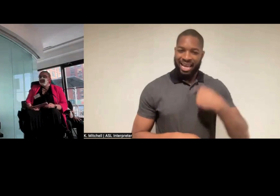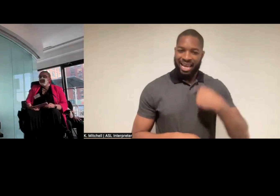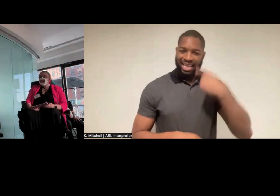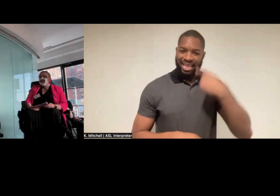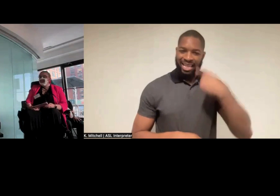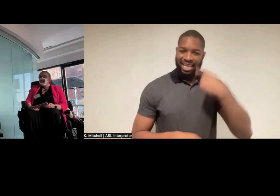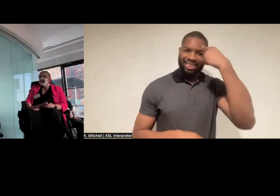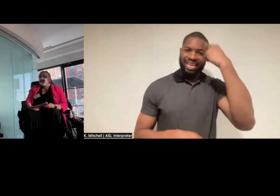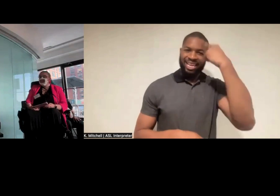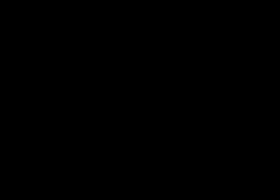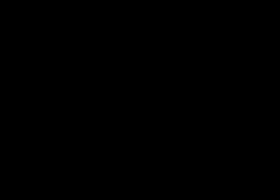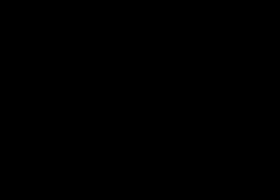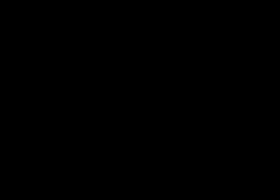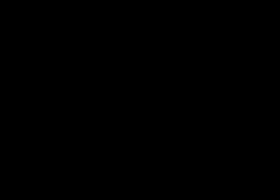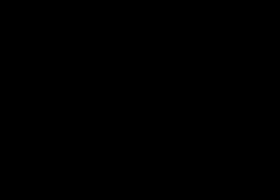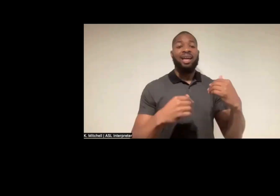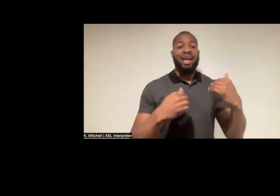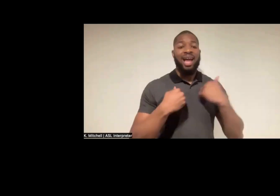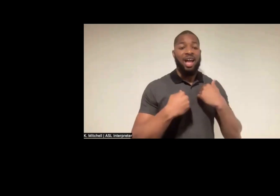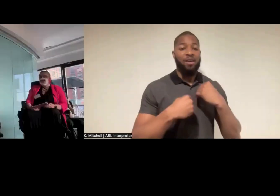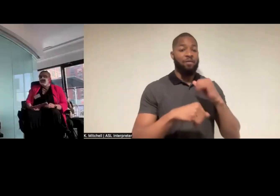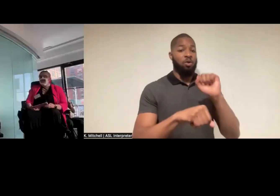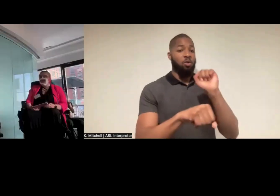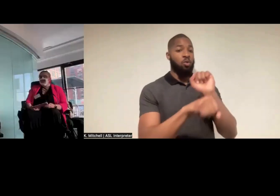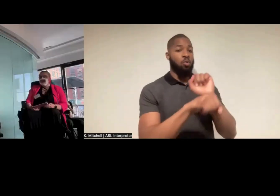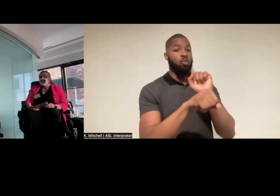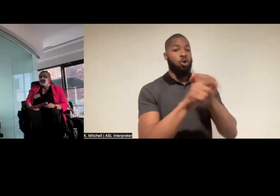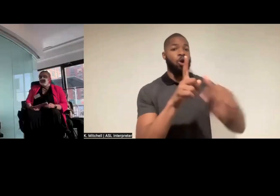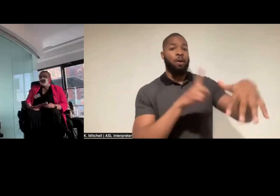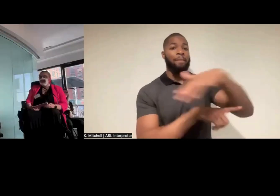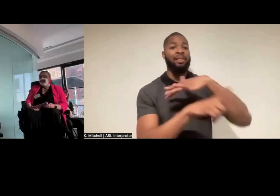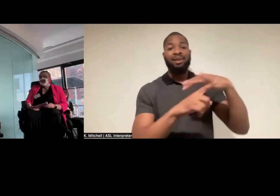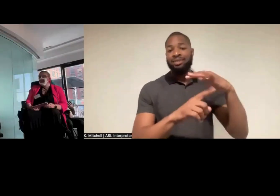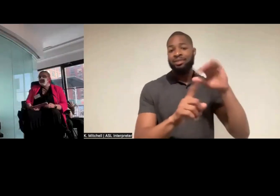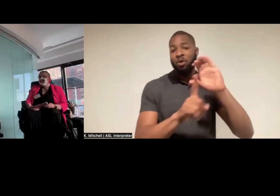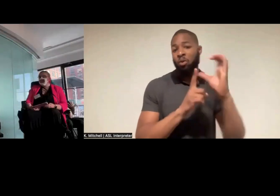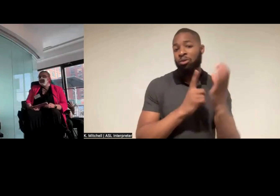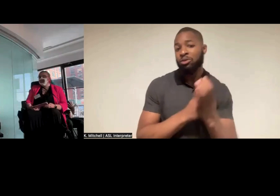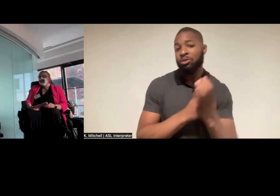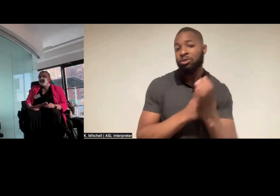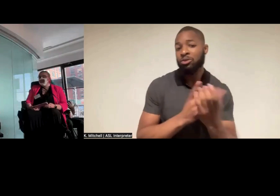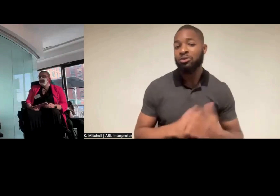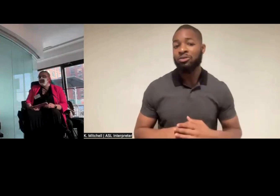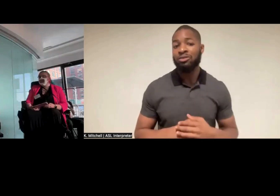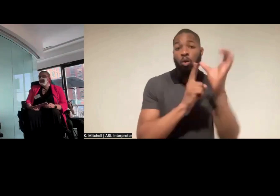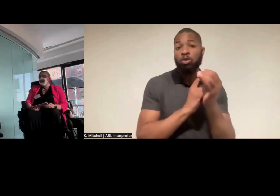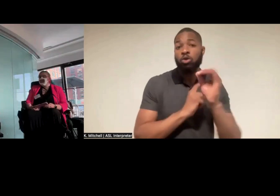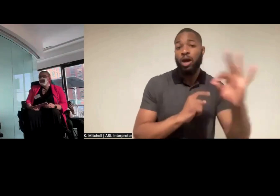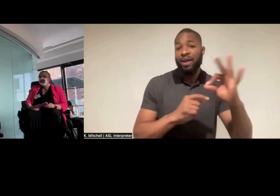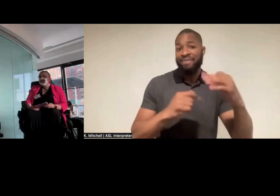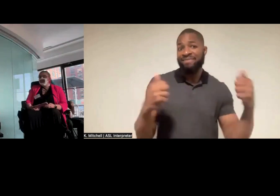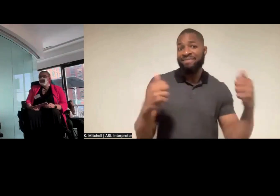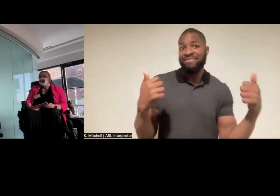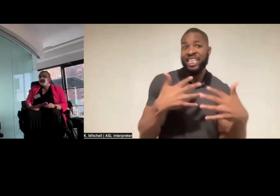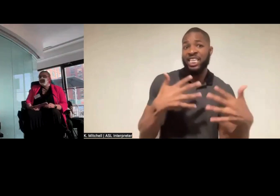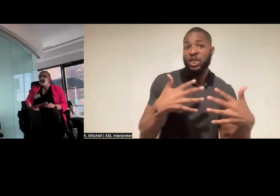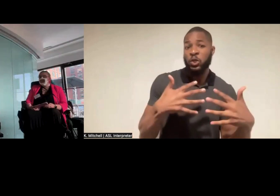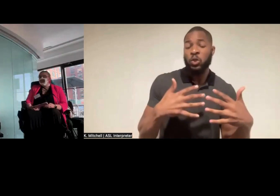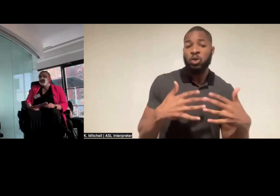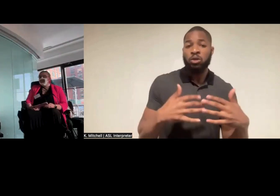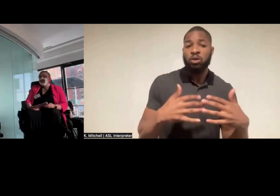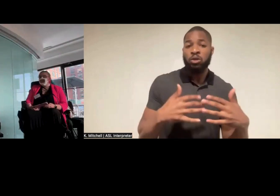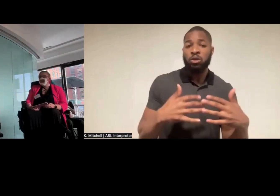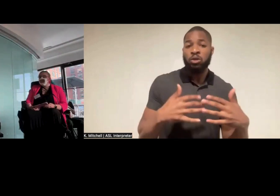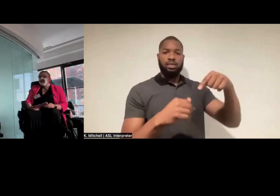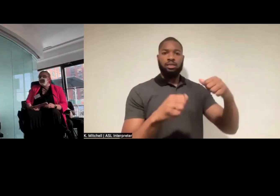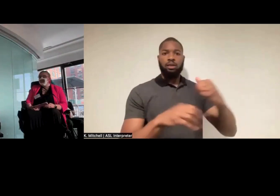I think that in the culture of fear, I found that this is not just a barrier for disabled